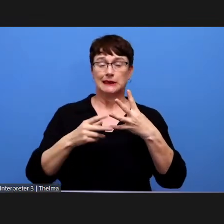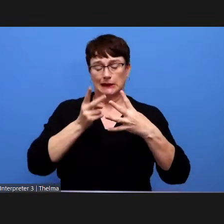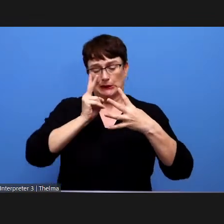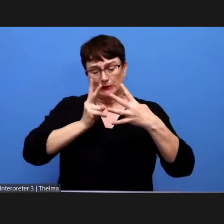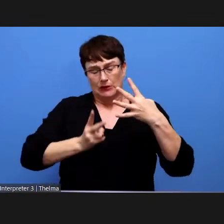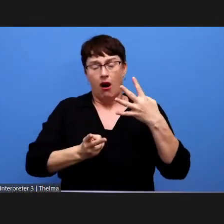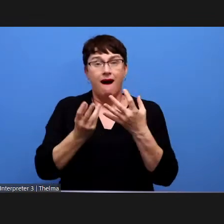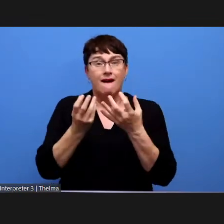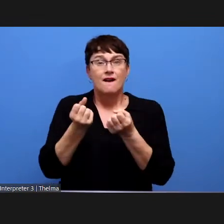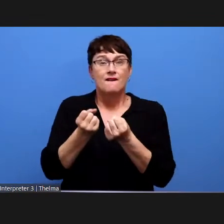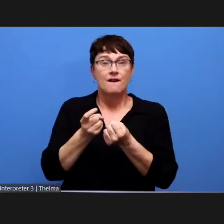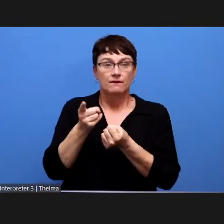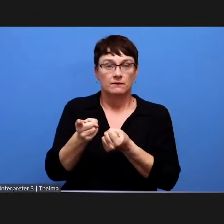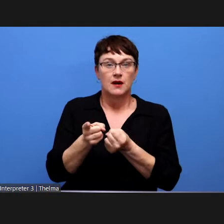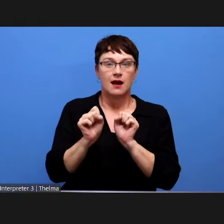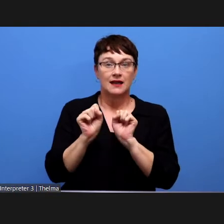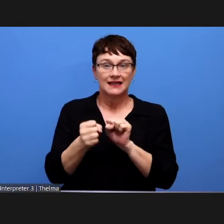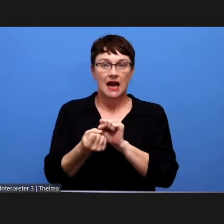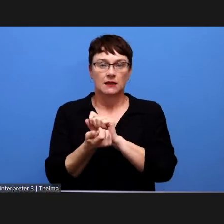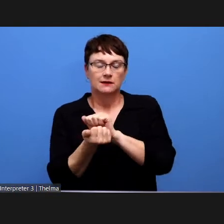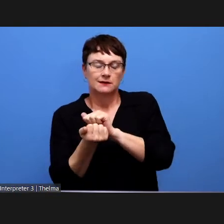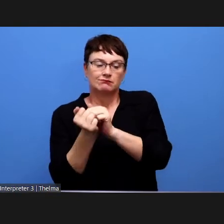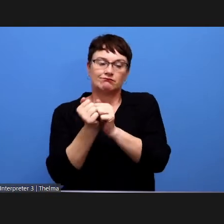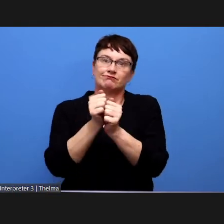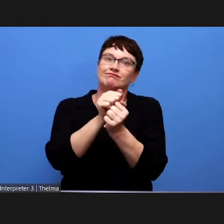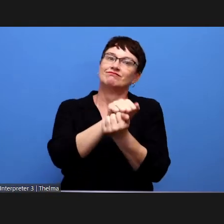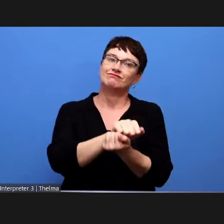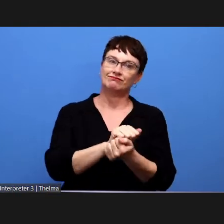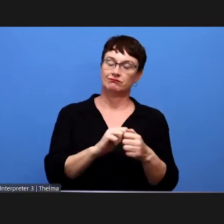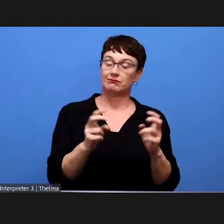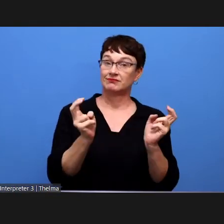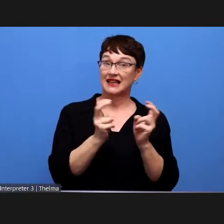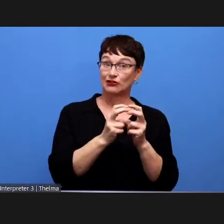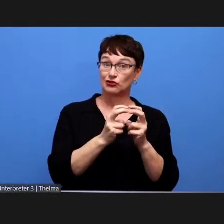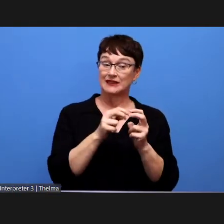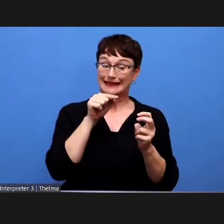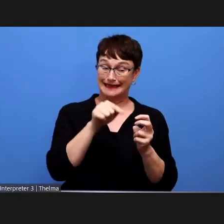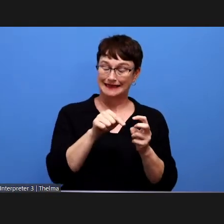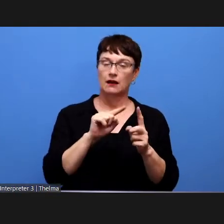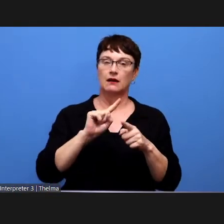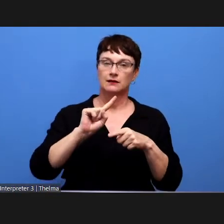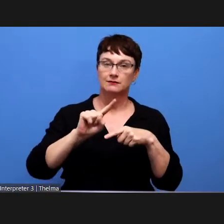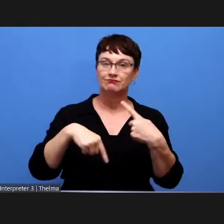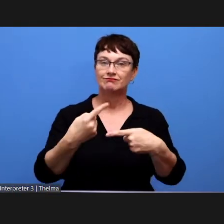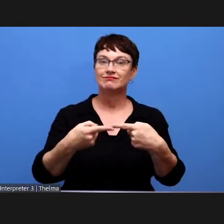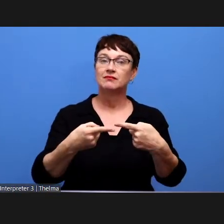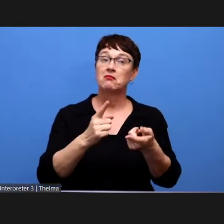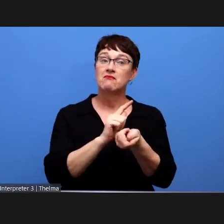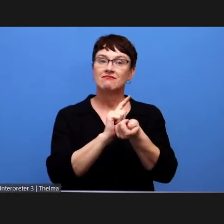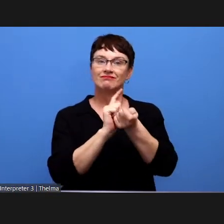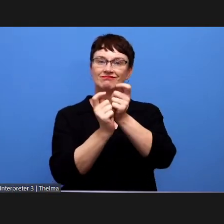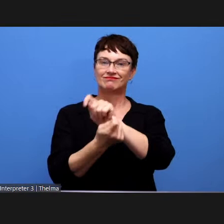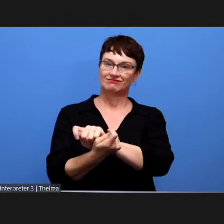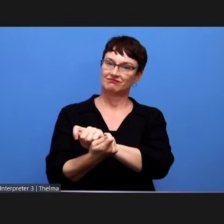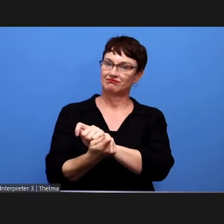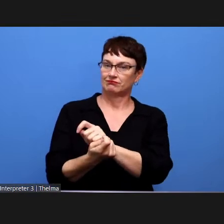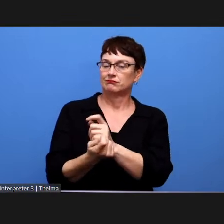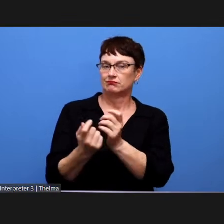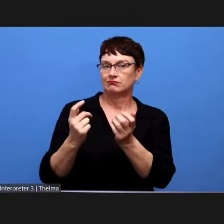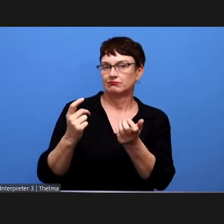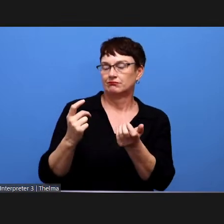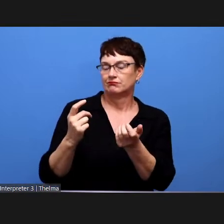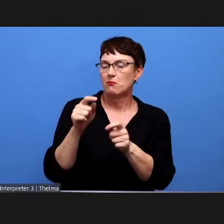which has at its center the reduction of poverty and access to energy and addressing these issues. So thank you so much for